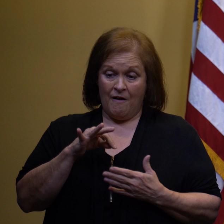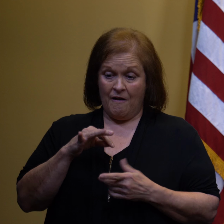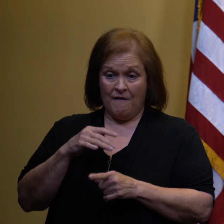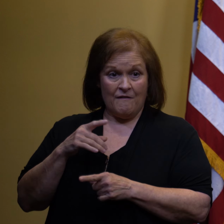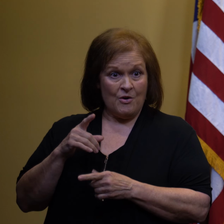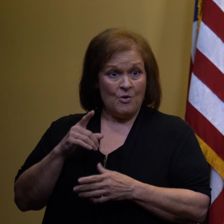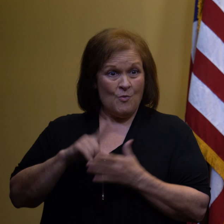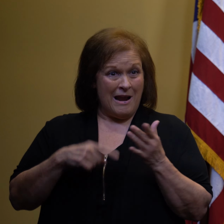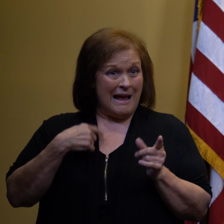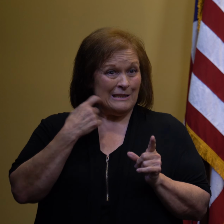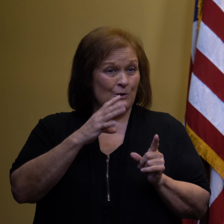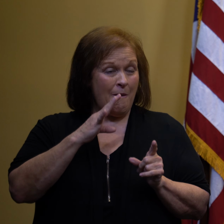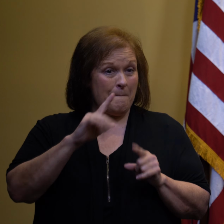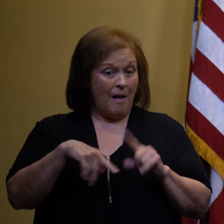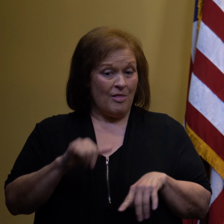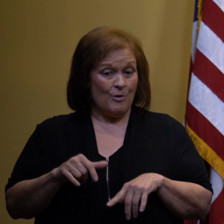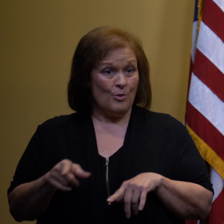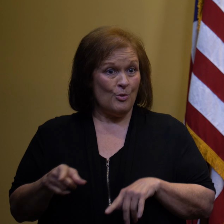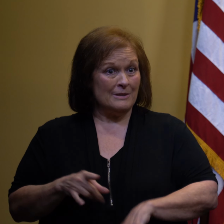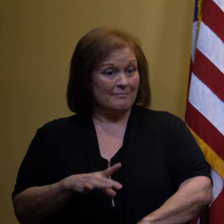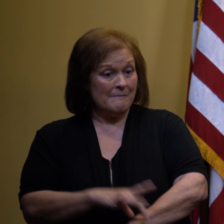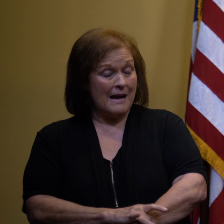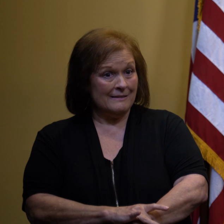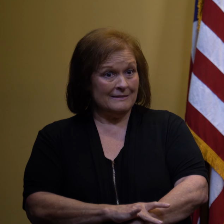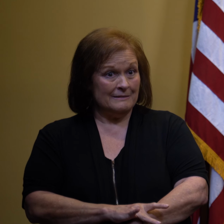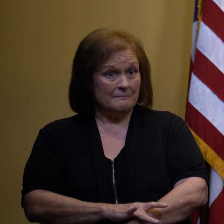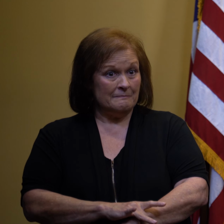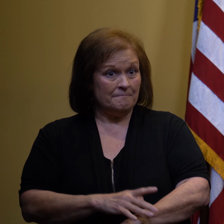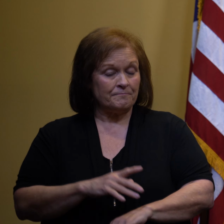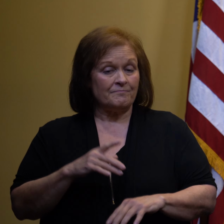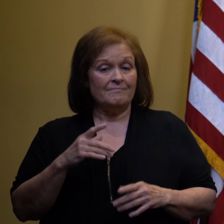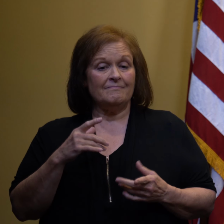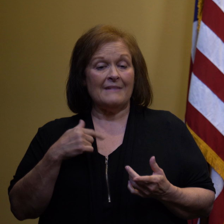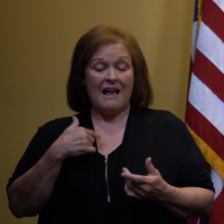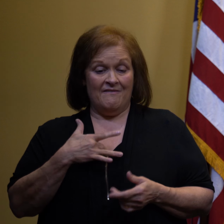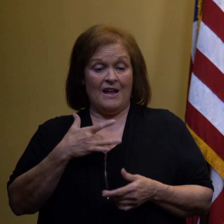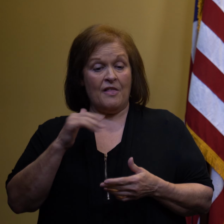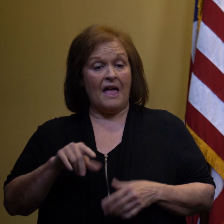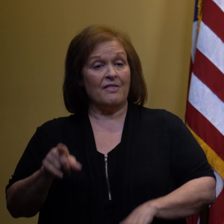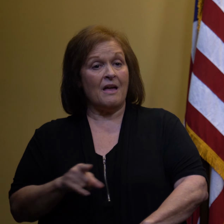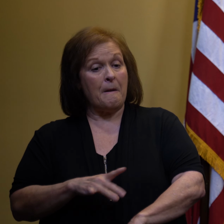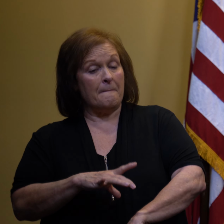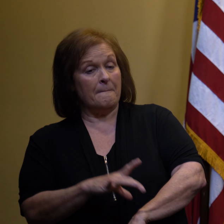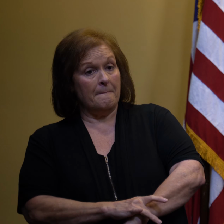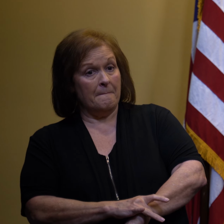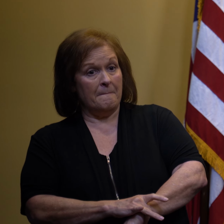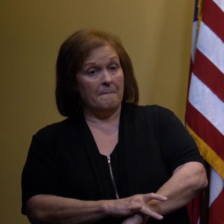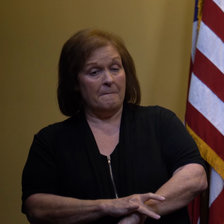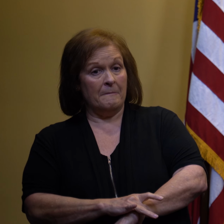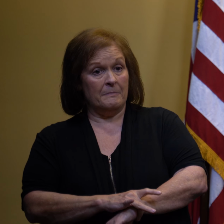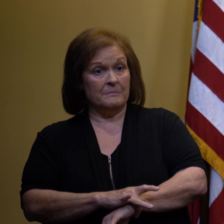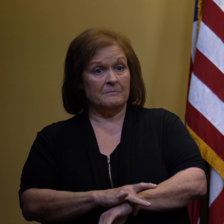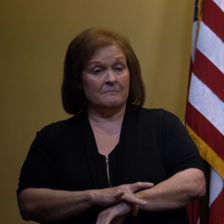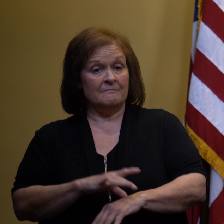that I referenced earlier, absolutely. I believe that the ankle monitors are a tool, but they're not